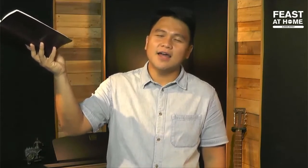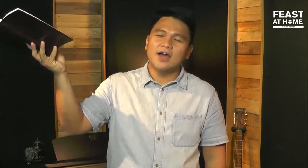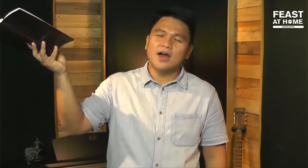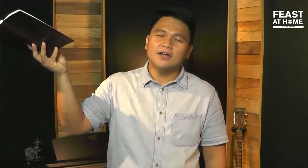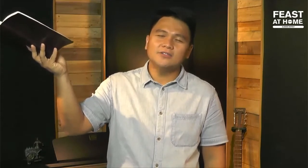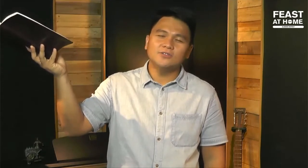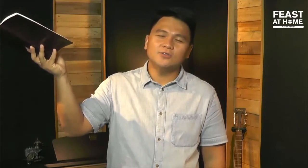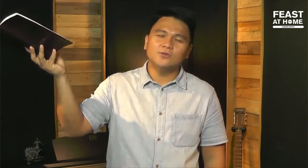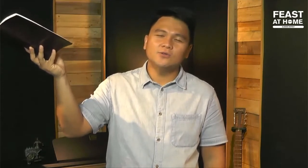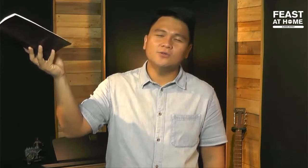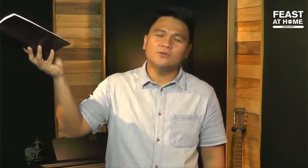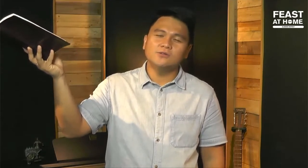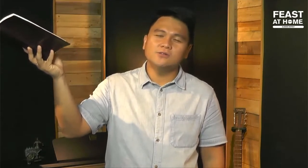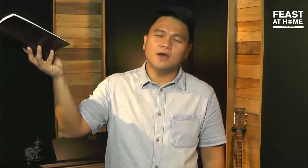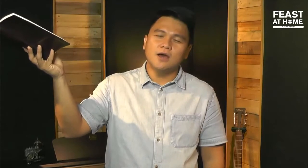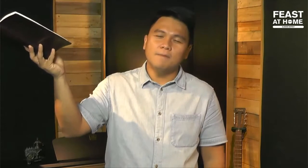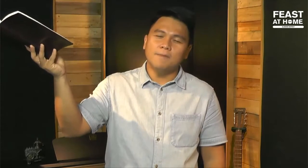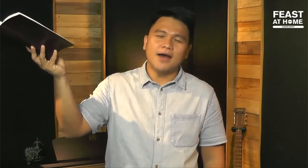light unto